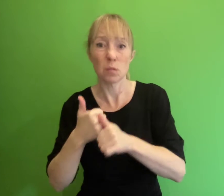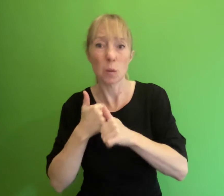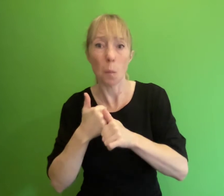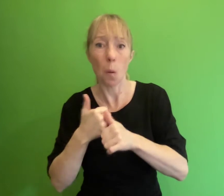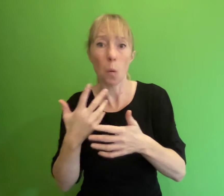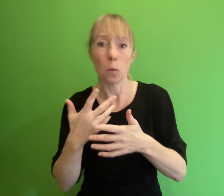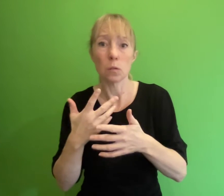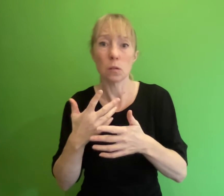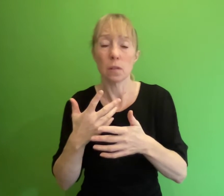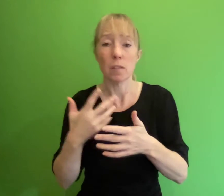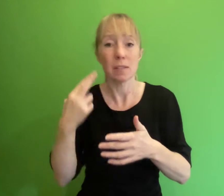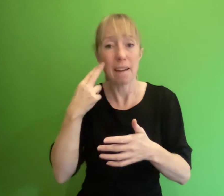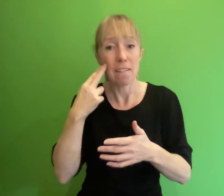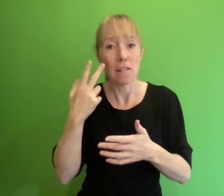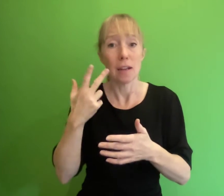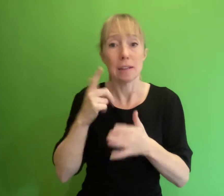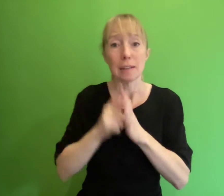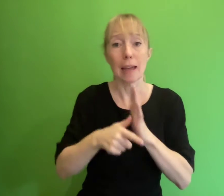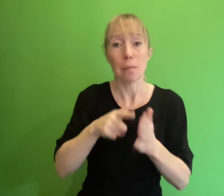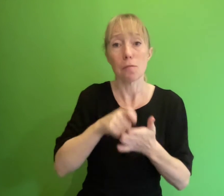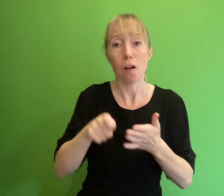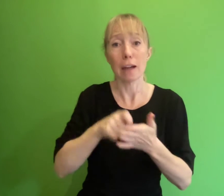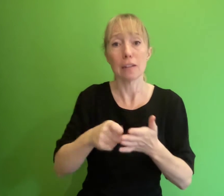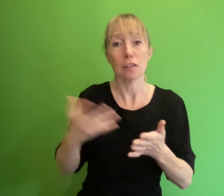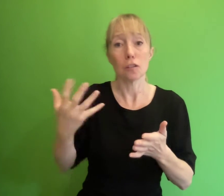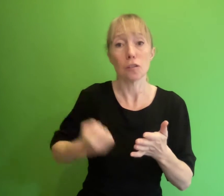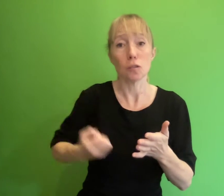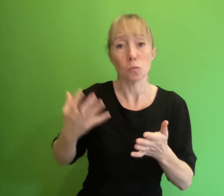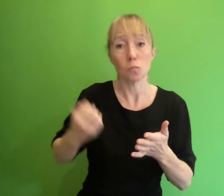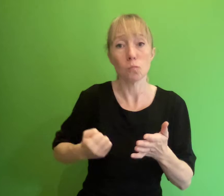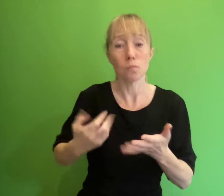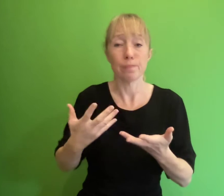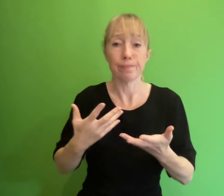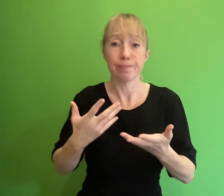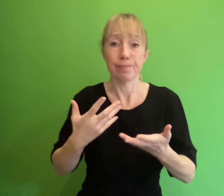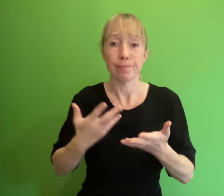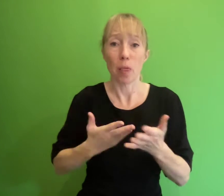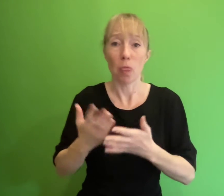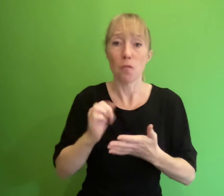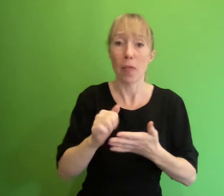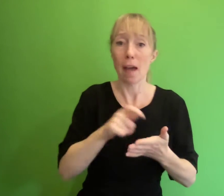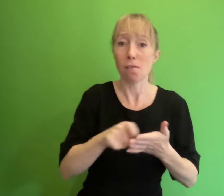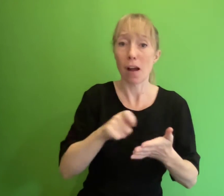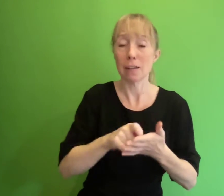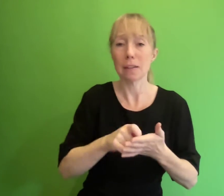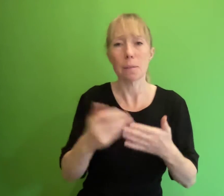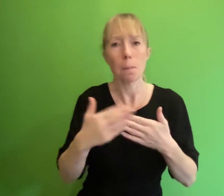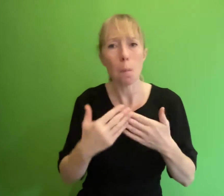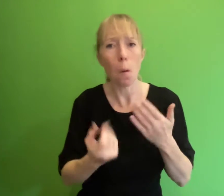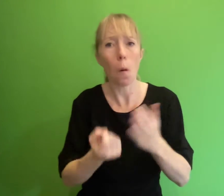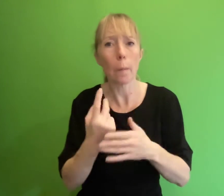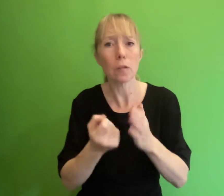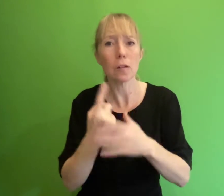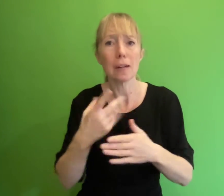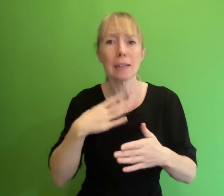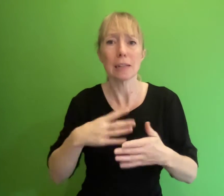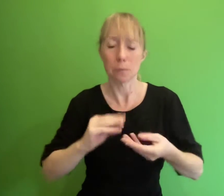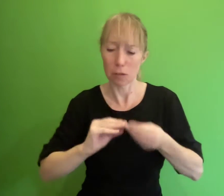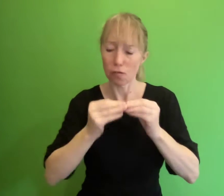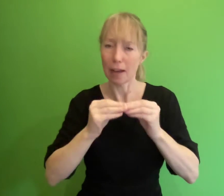through their writing. I think more opportunities need to be created which focus on nourishing disabled writers in